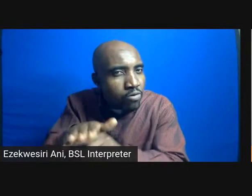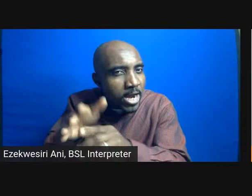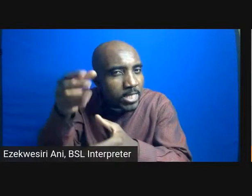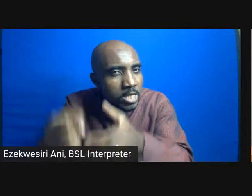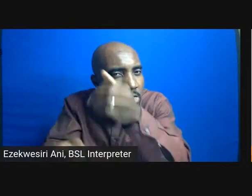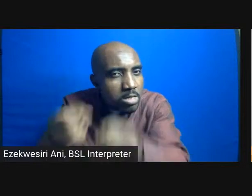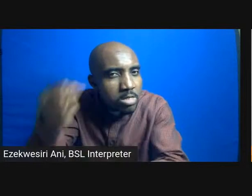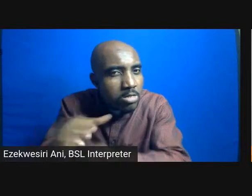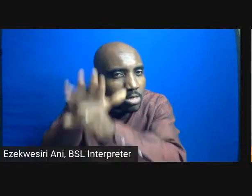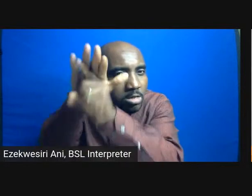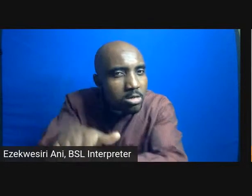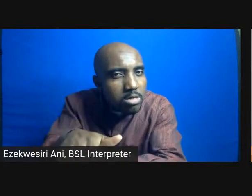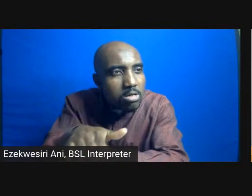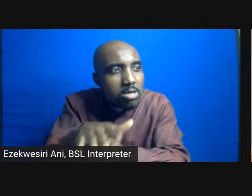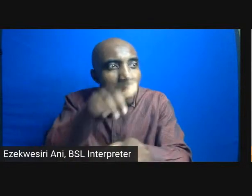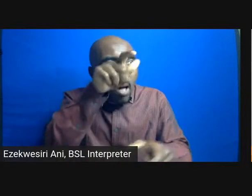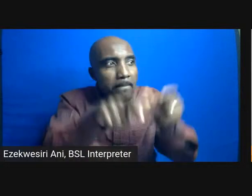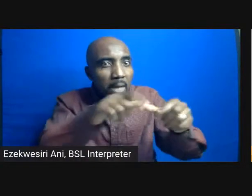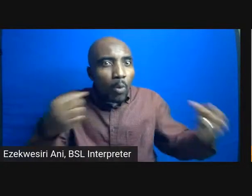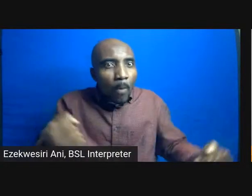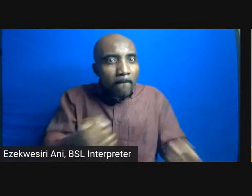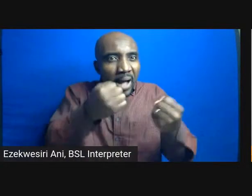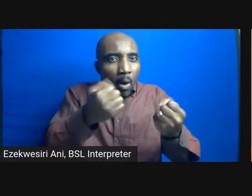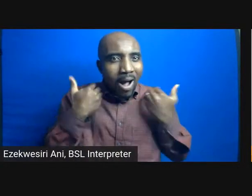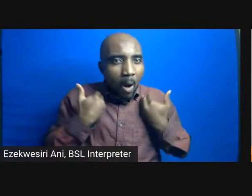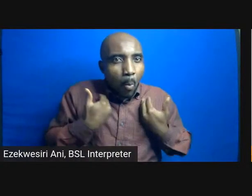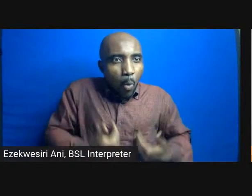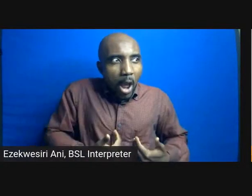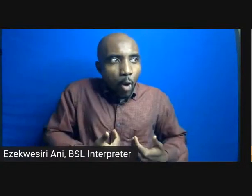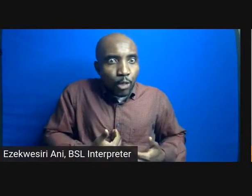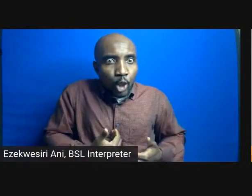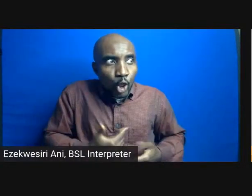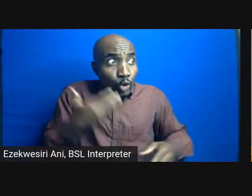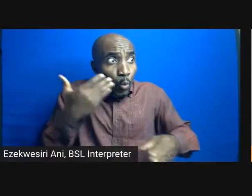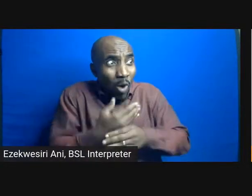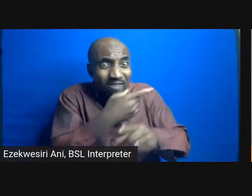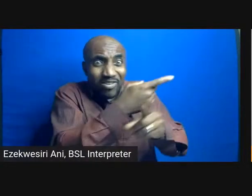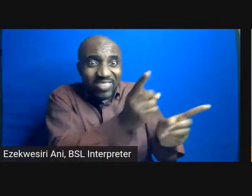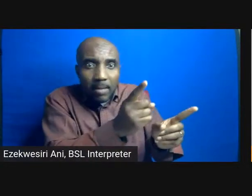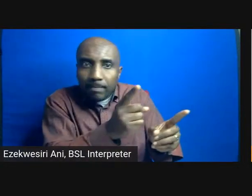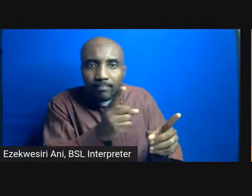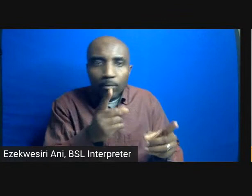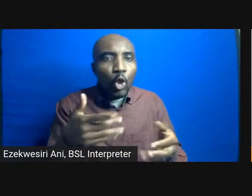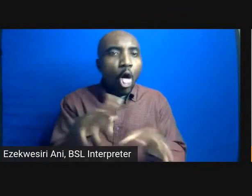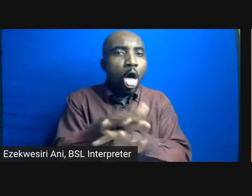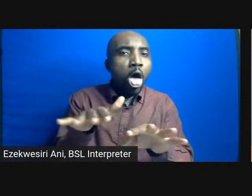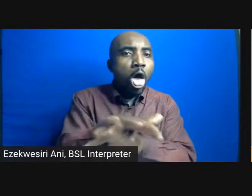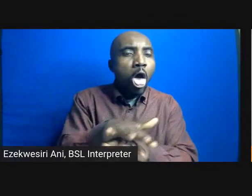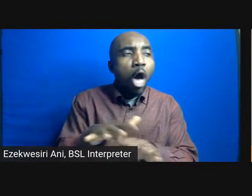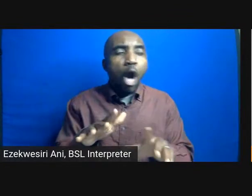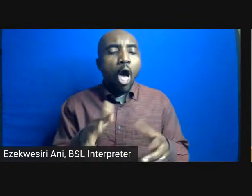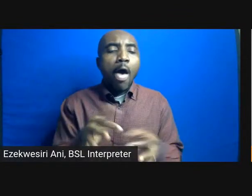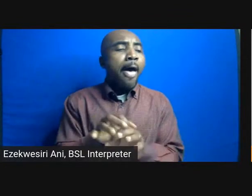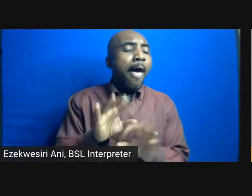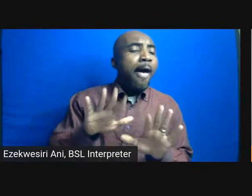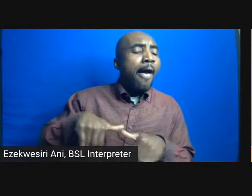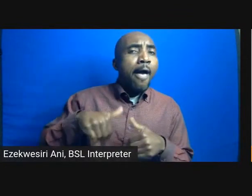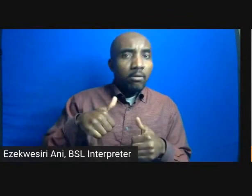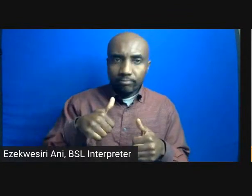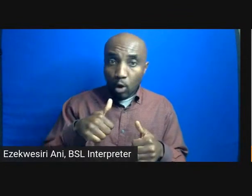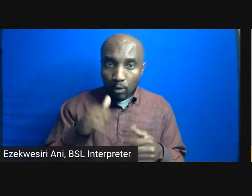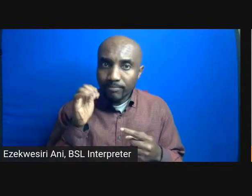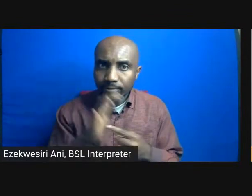those with power and wealth, must not be glazed over or rationalized as anything but.